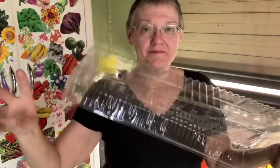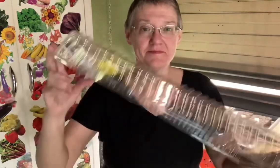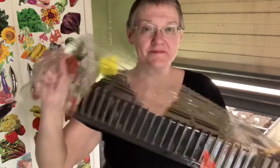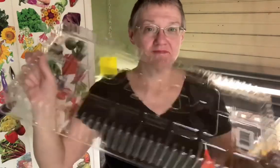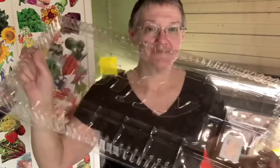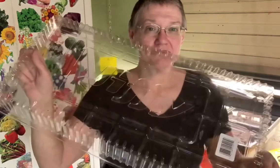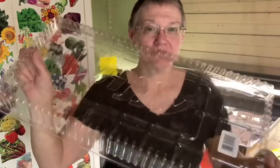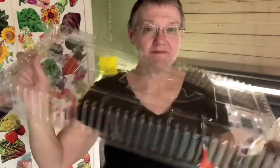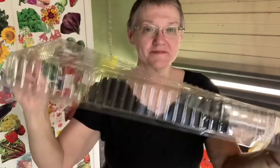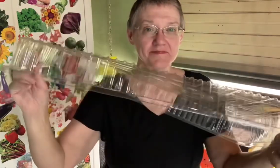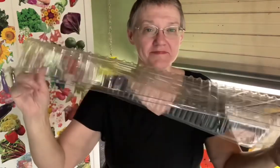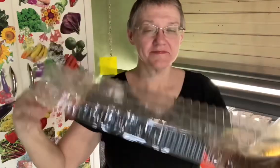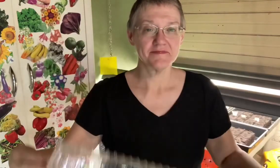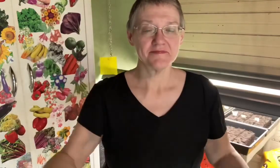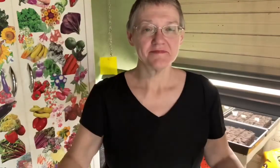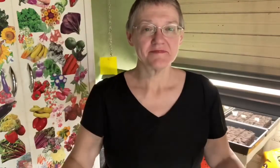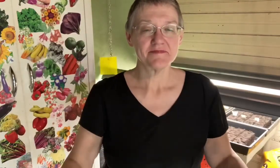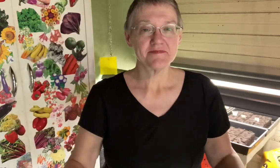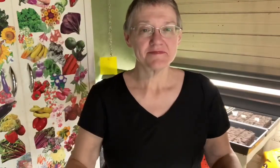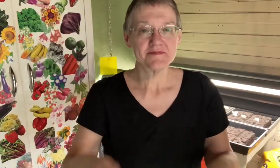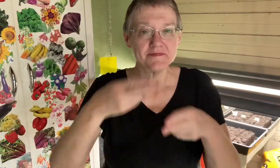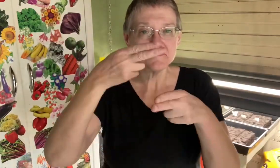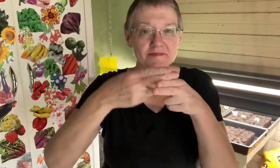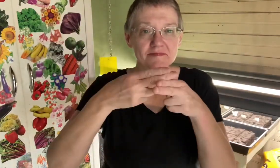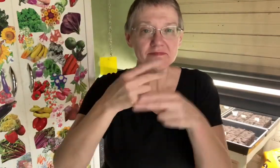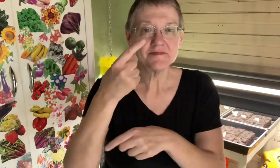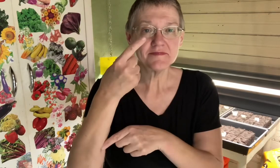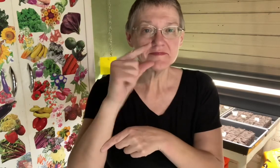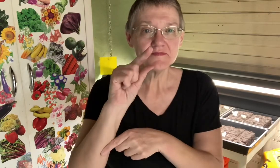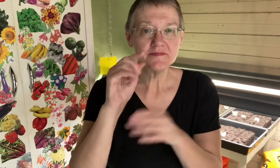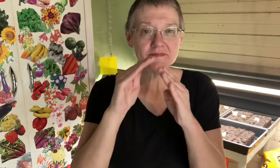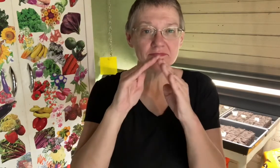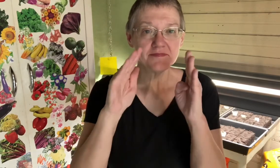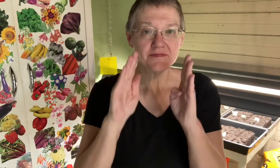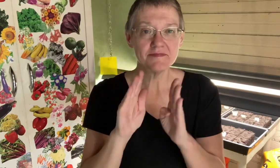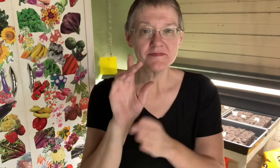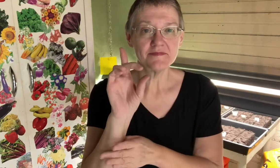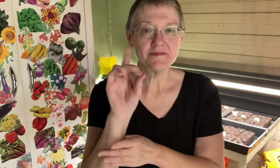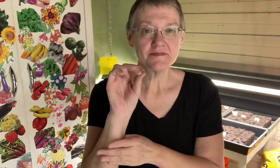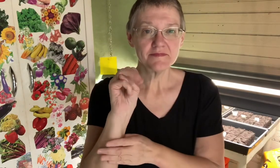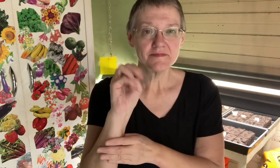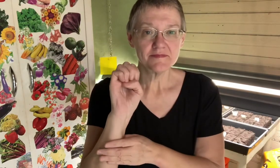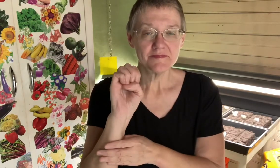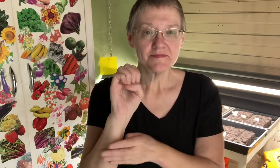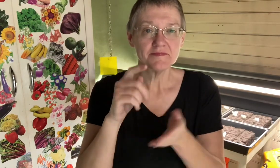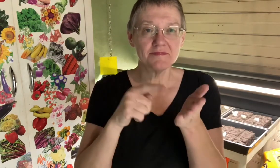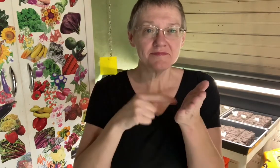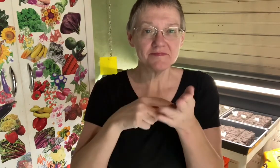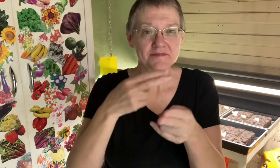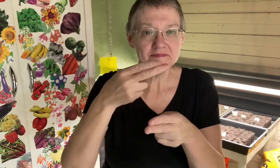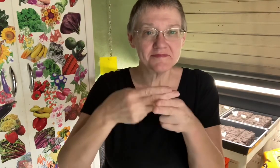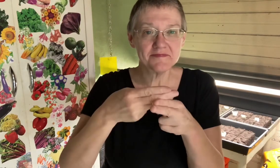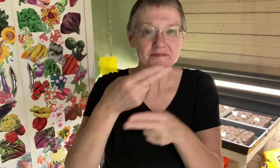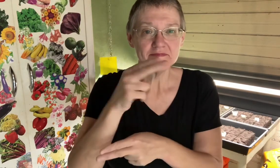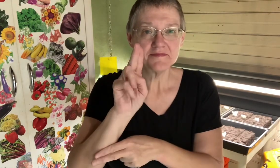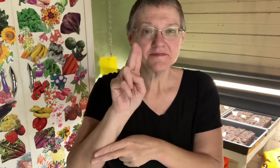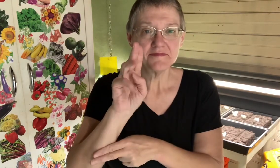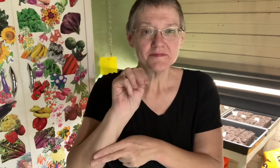We're also going to use a dome. You'll see it referred to as a greenhouse dome or